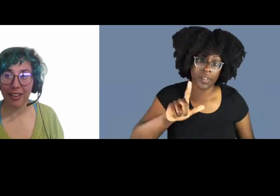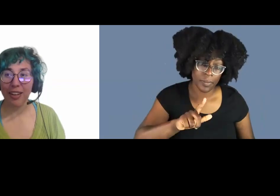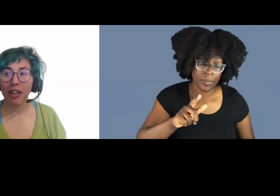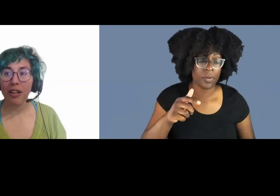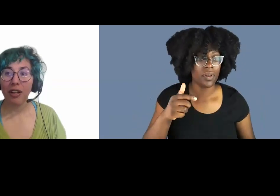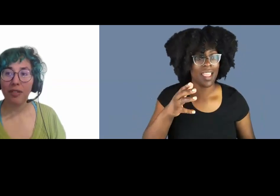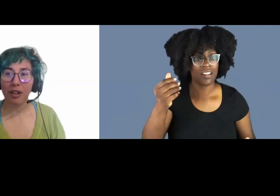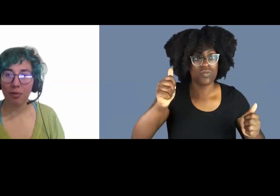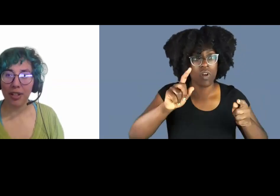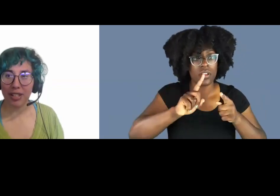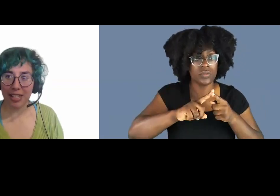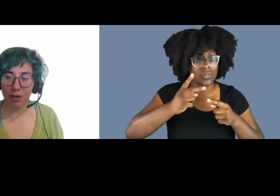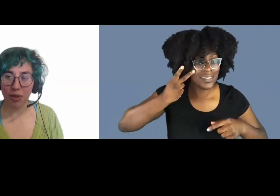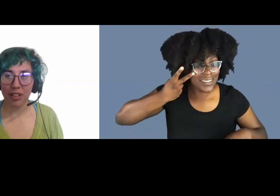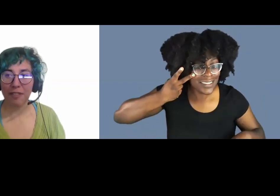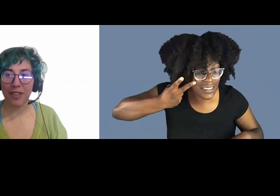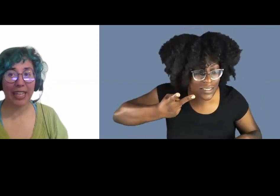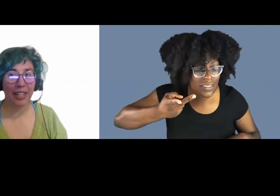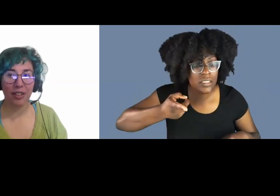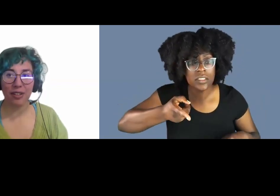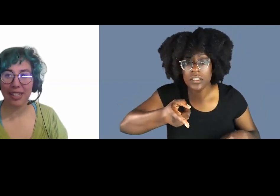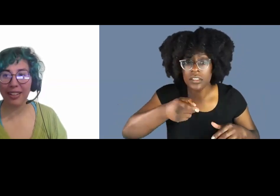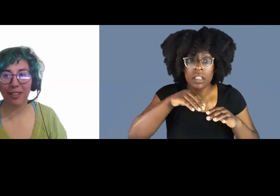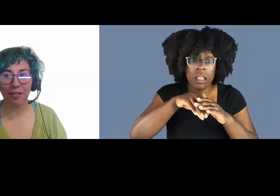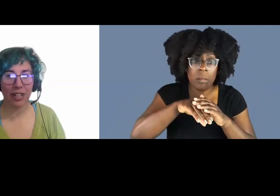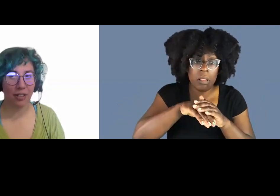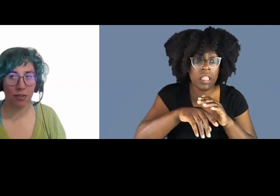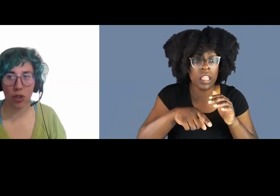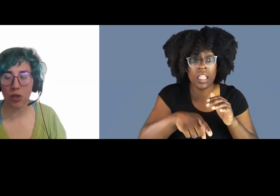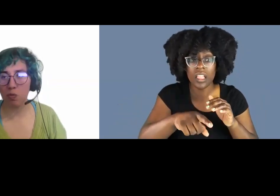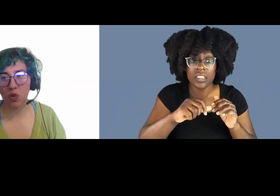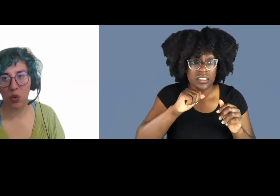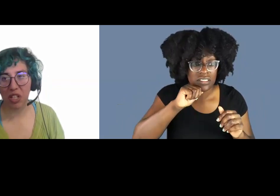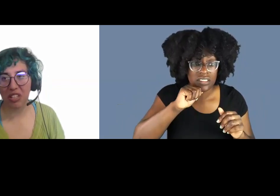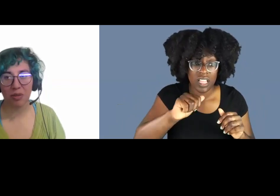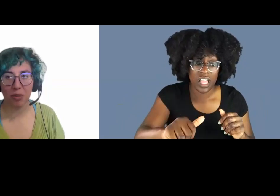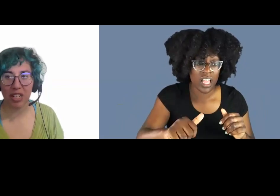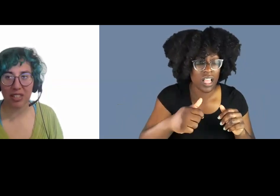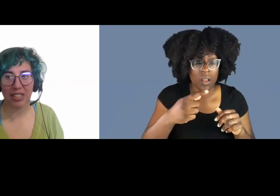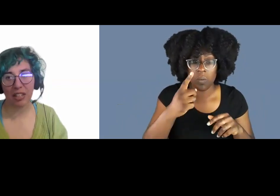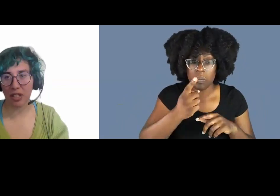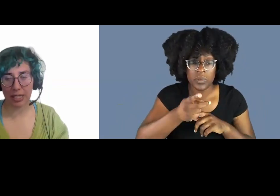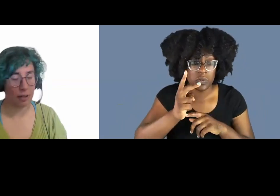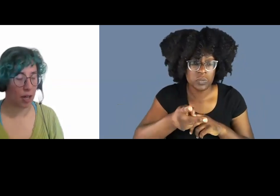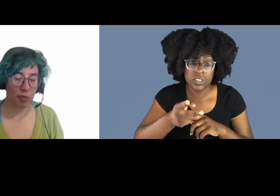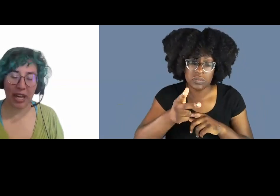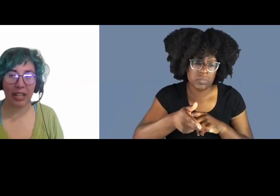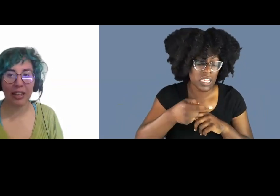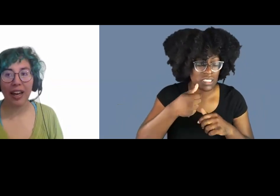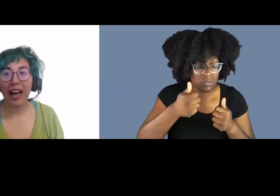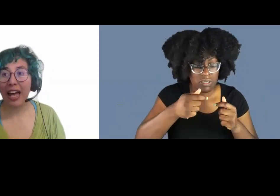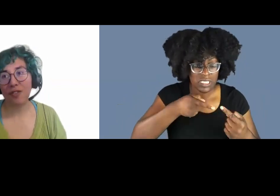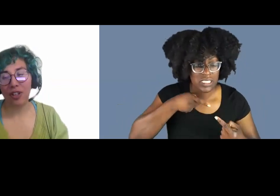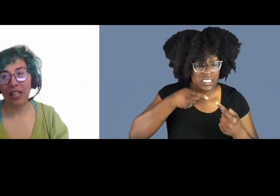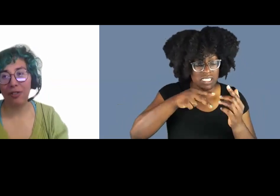see if the document is accessible. If they can't understand it in the first 2 minutes, 3 minutes, they just give up